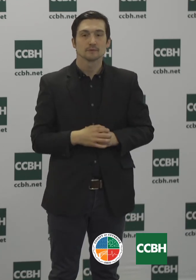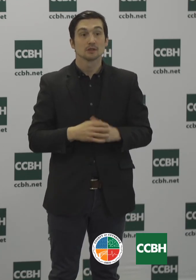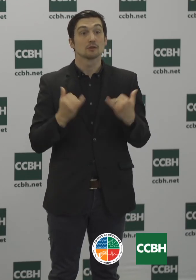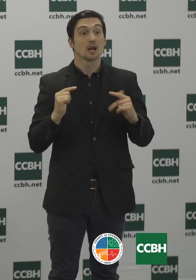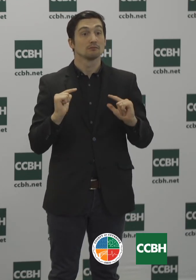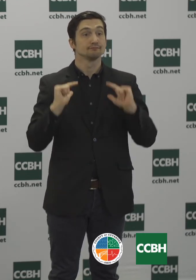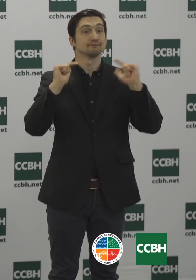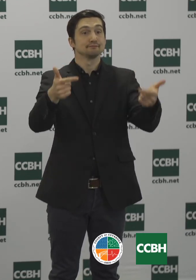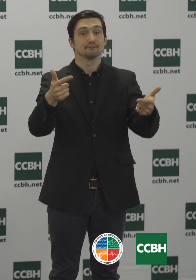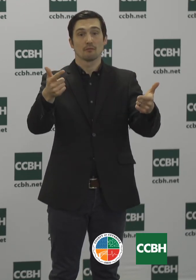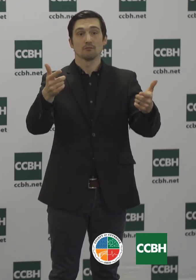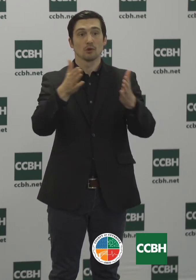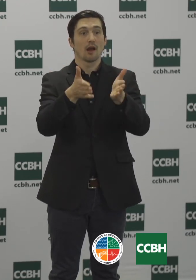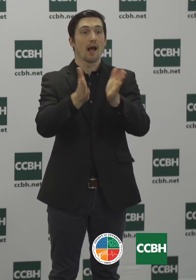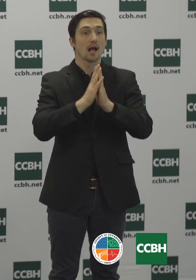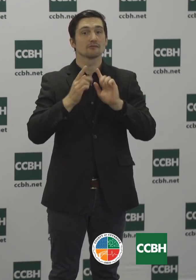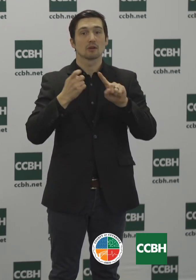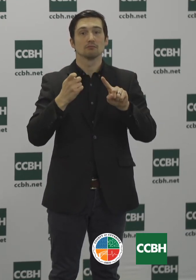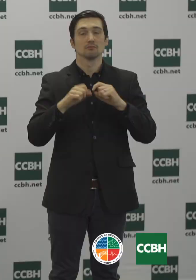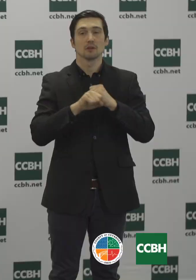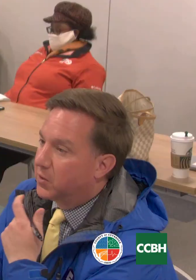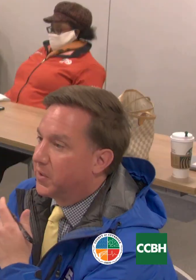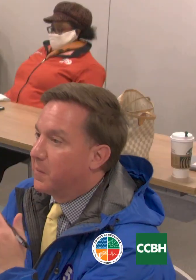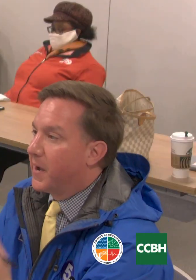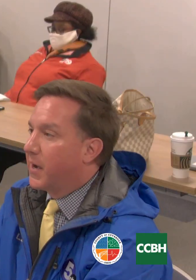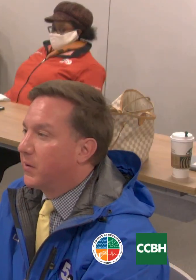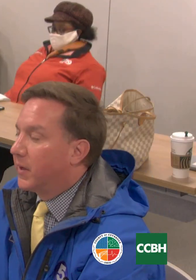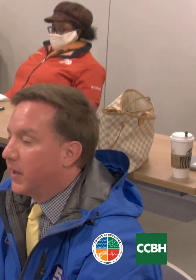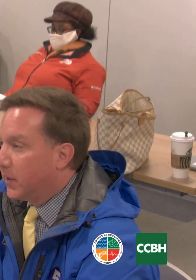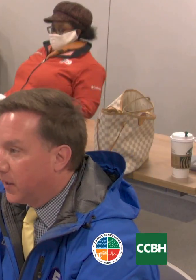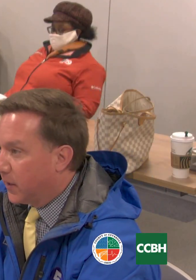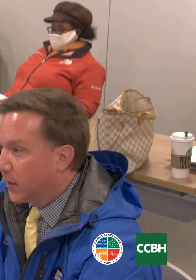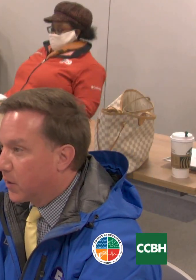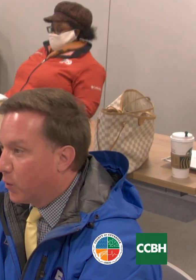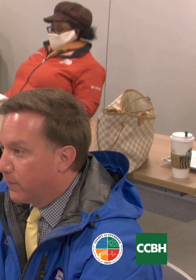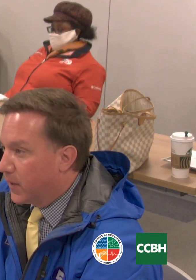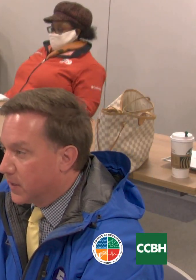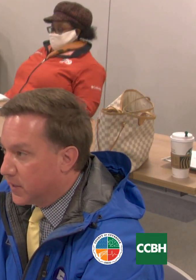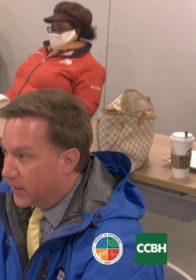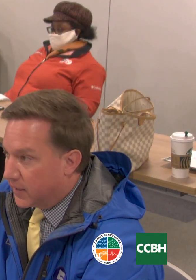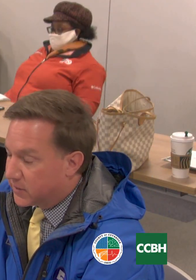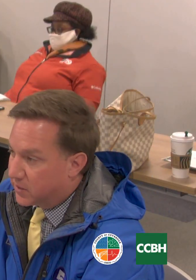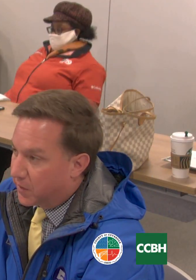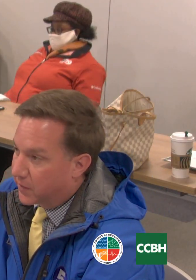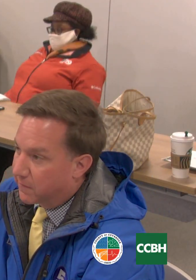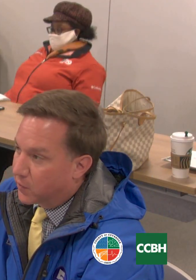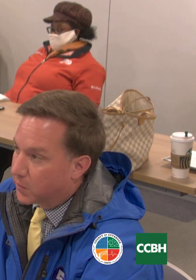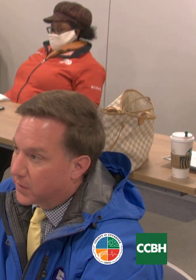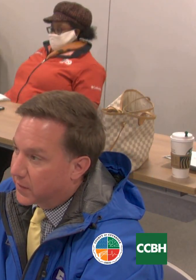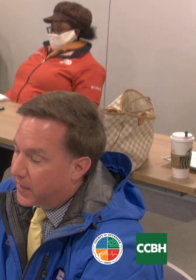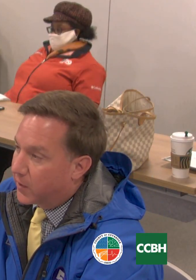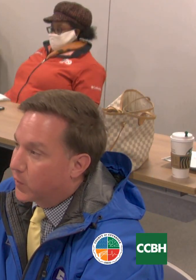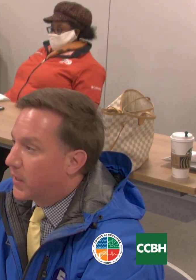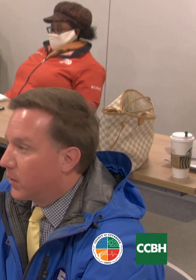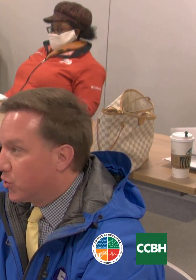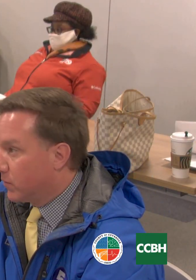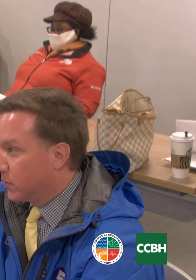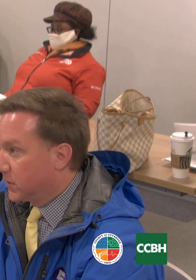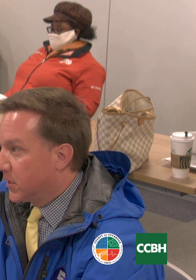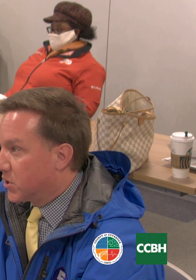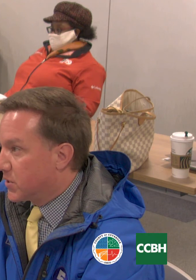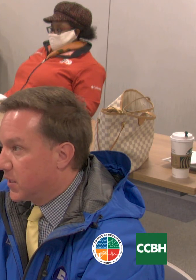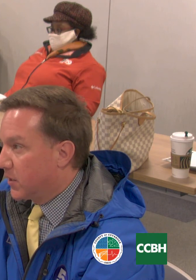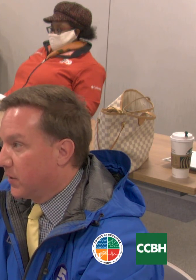move to questions we may have from our media partners. Can you talk a little bit about any COVID-19 cases that have been confirmed in the Cuyahoga County